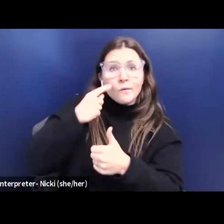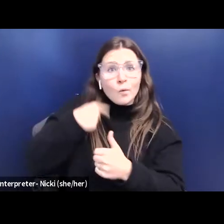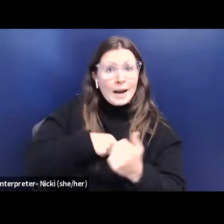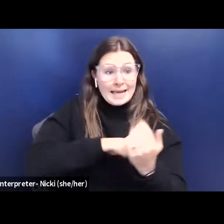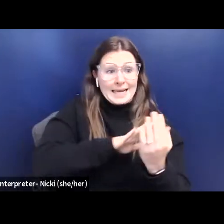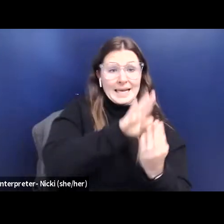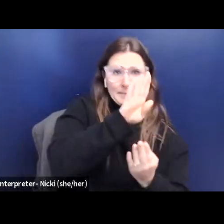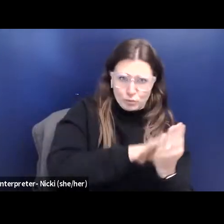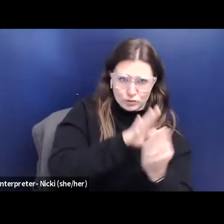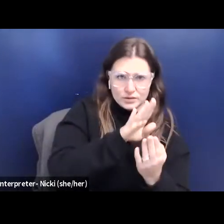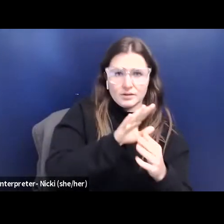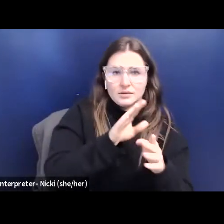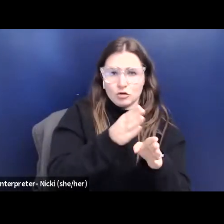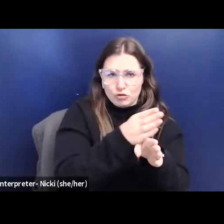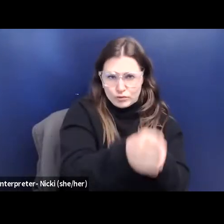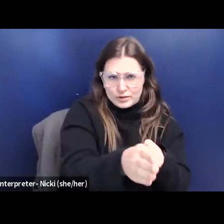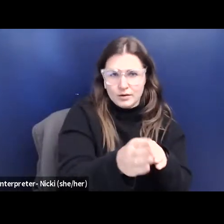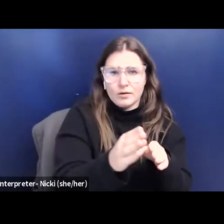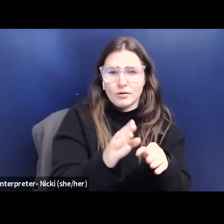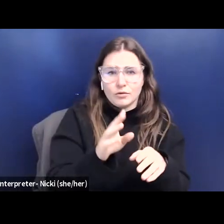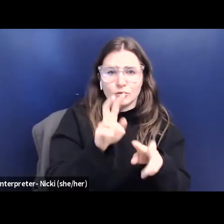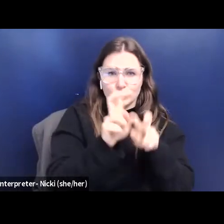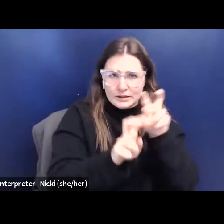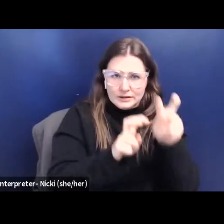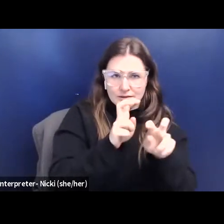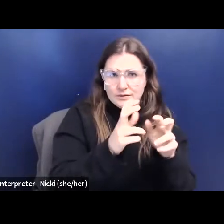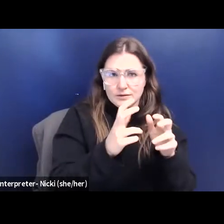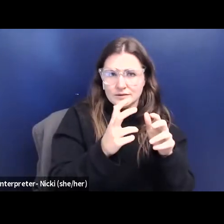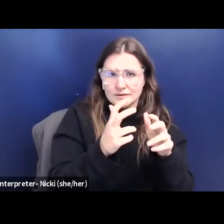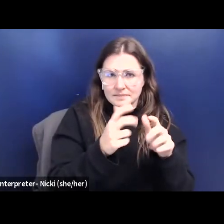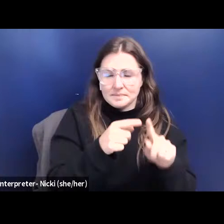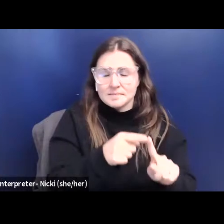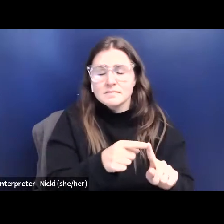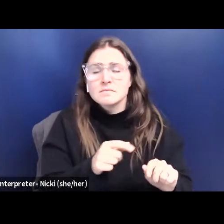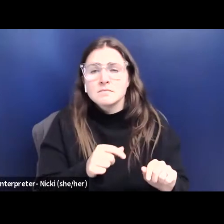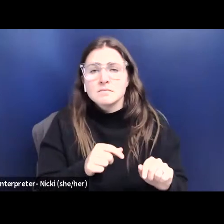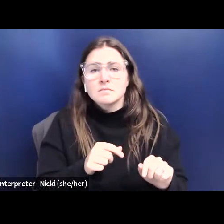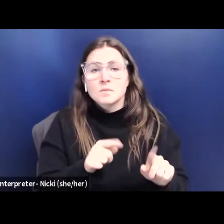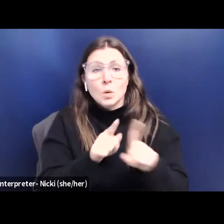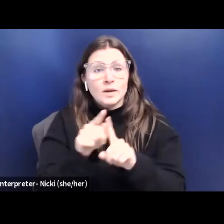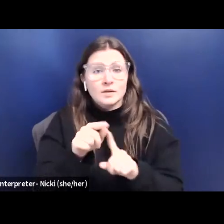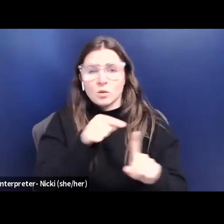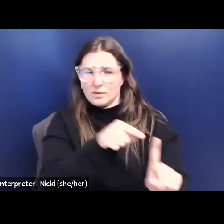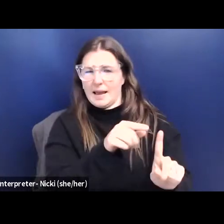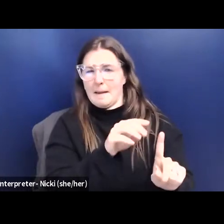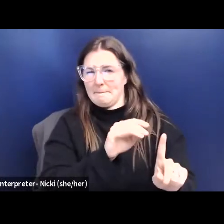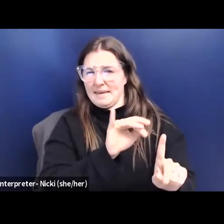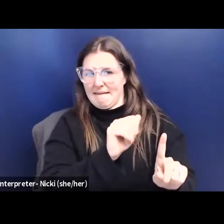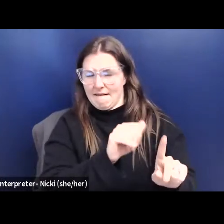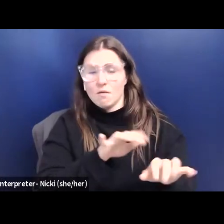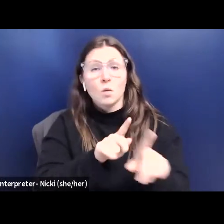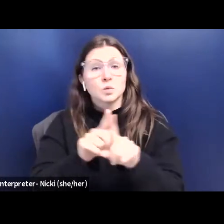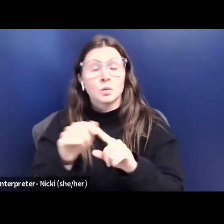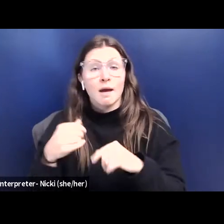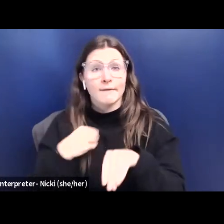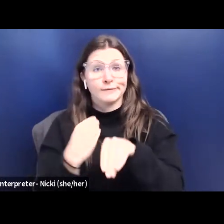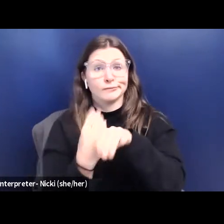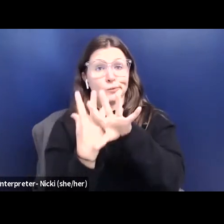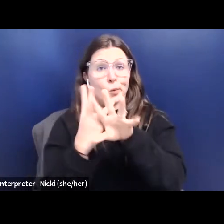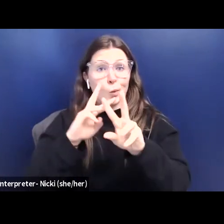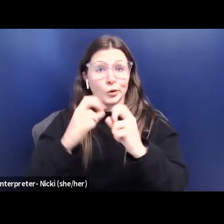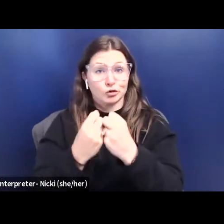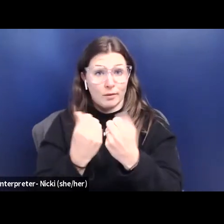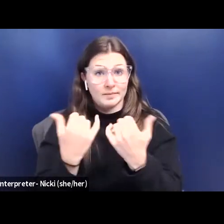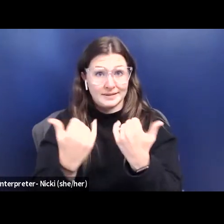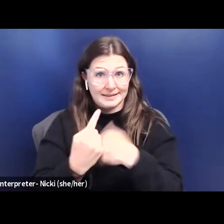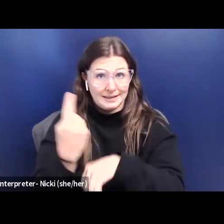some of our healing spaces tonight here at the Minneapolis Institute of Art, or MIA, and virtual workshops tonight as well. Tomorrow afternoon,